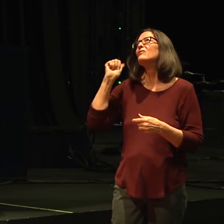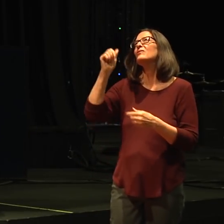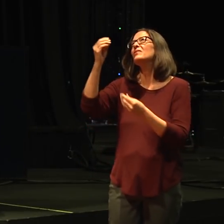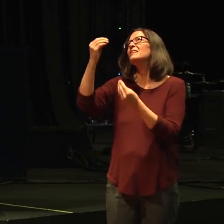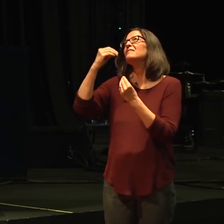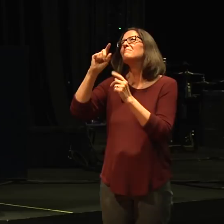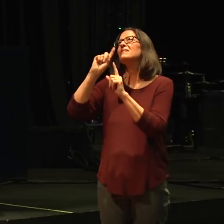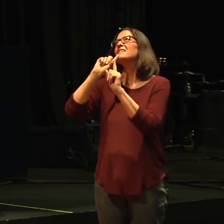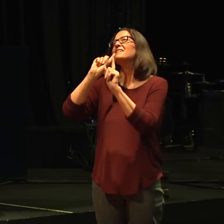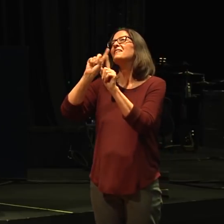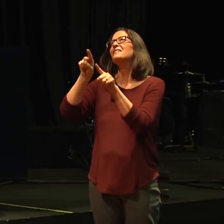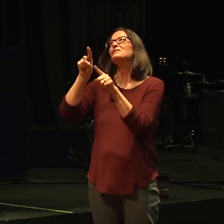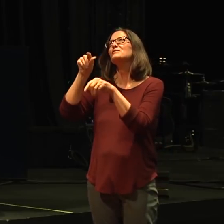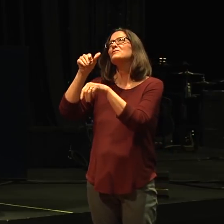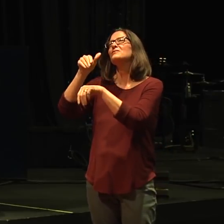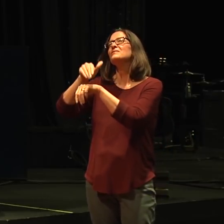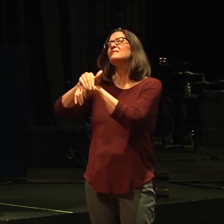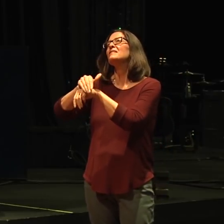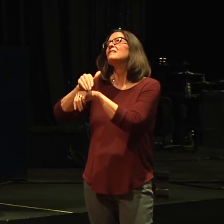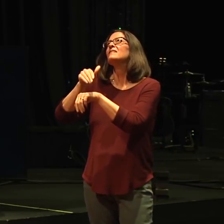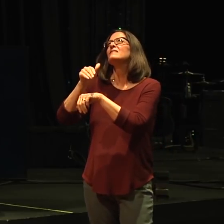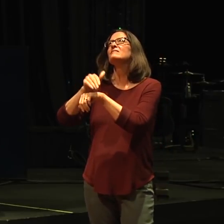them.